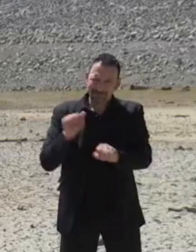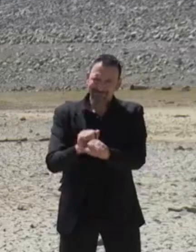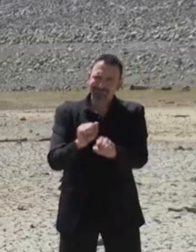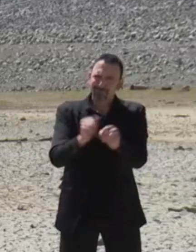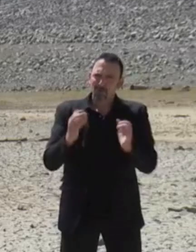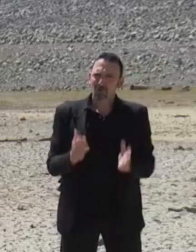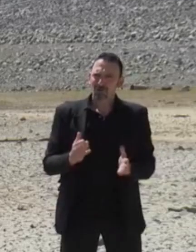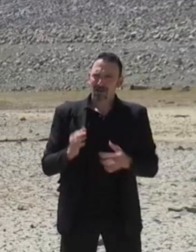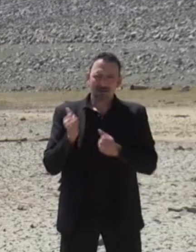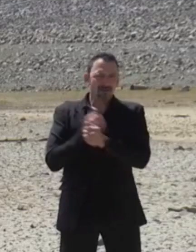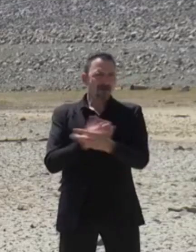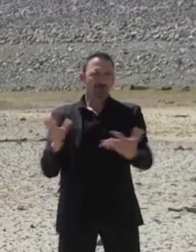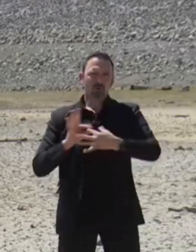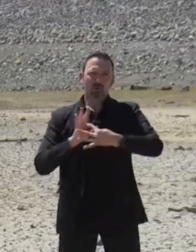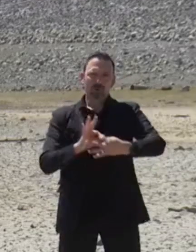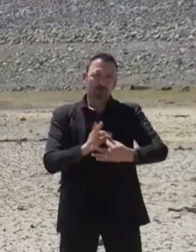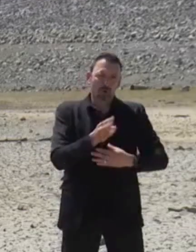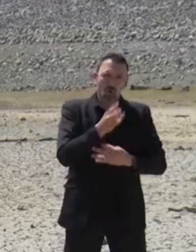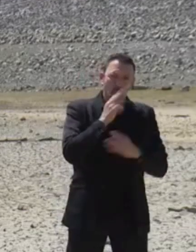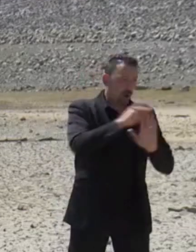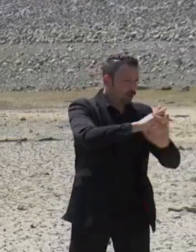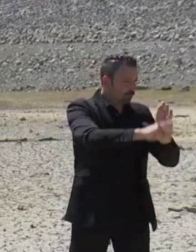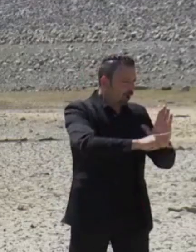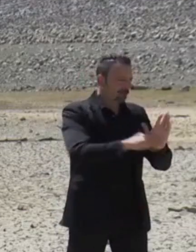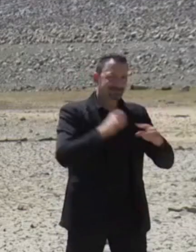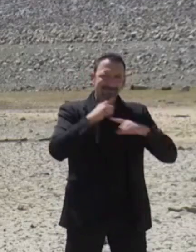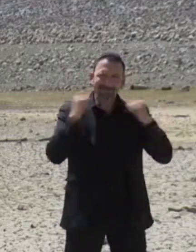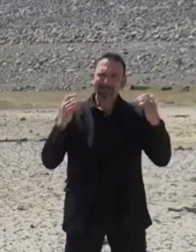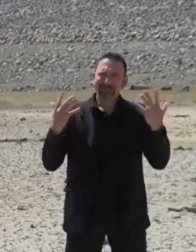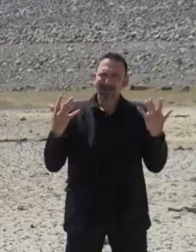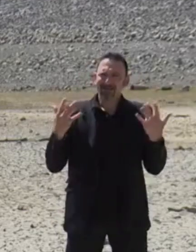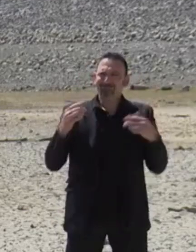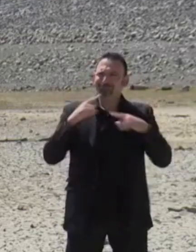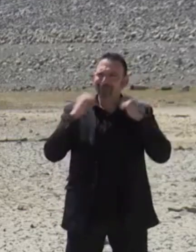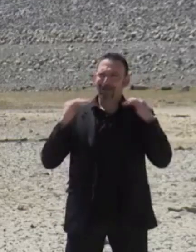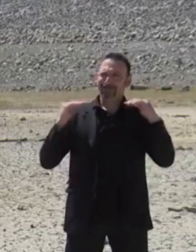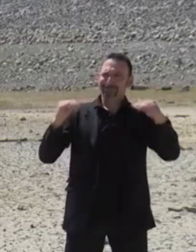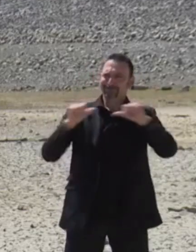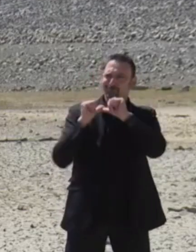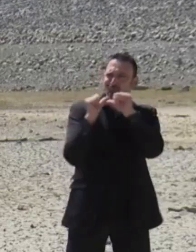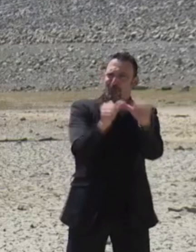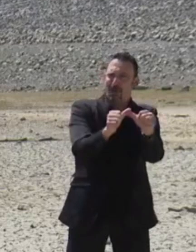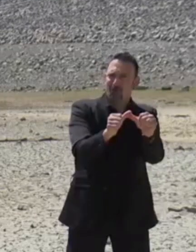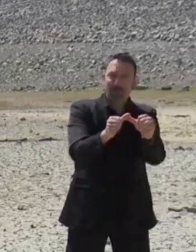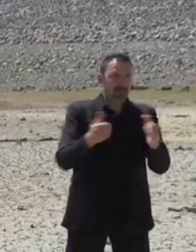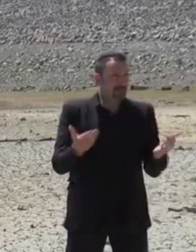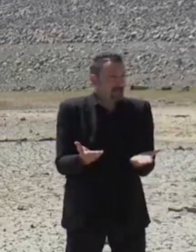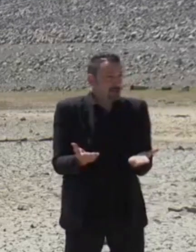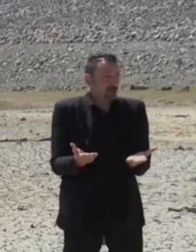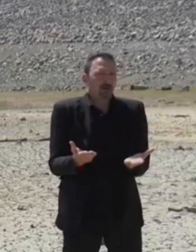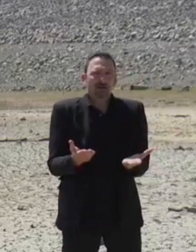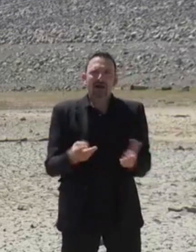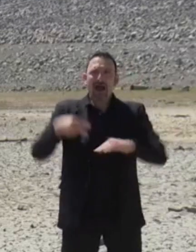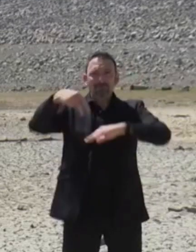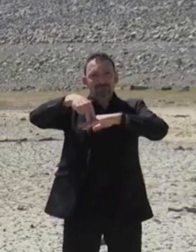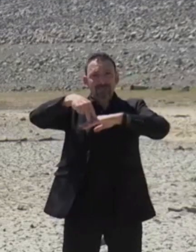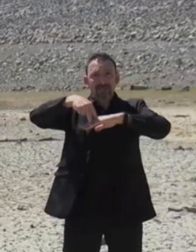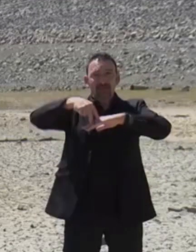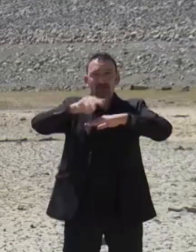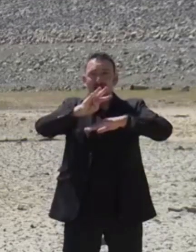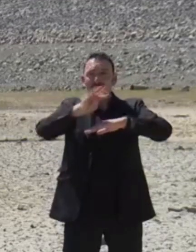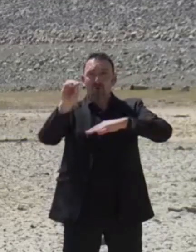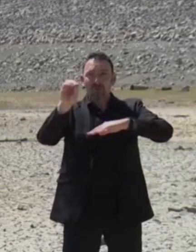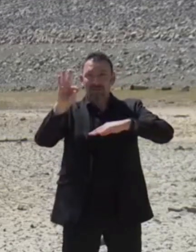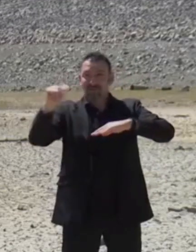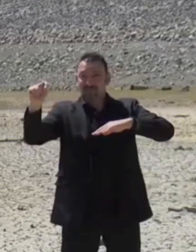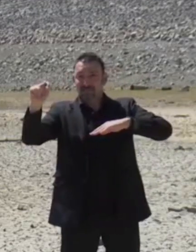things water policy and drought, representing various agencies in the state. I'm standing currently 40 feet underwater, or